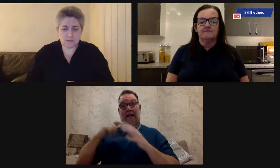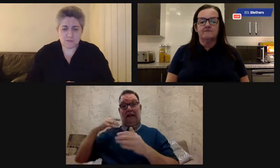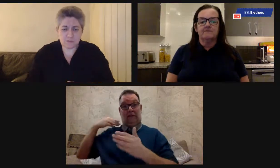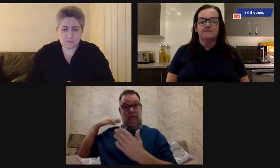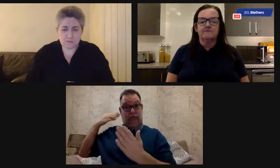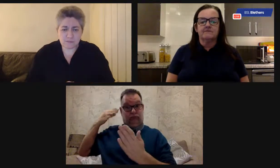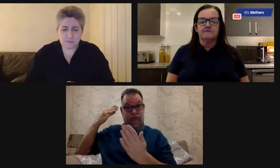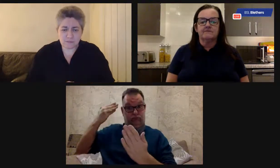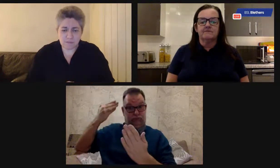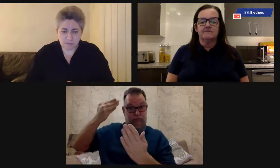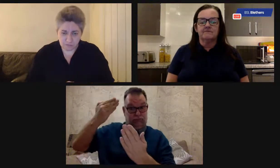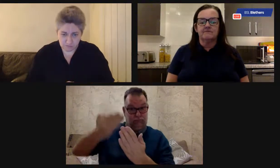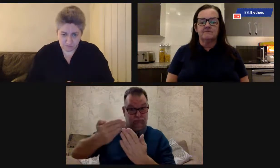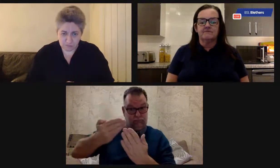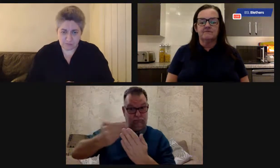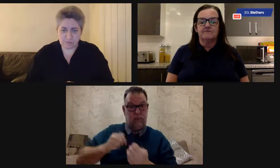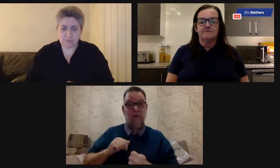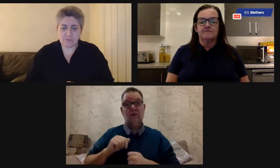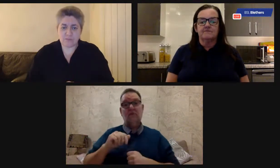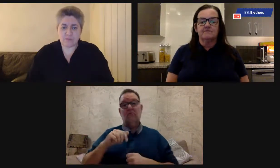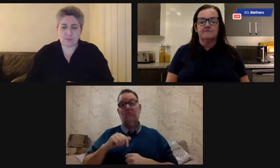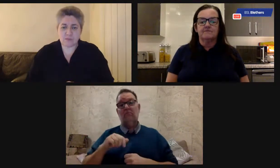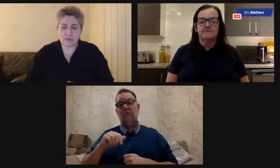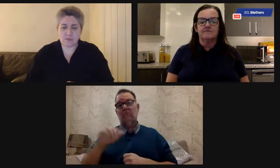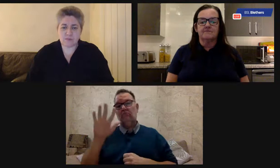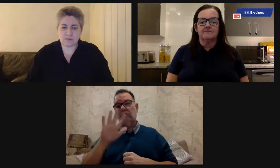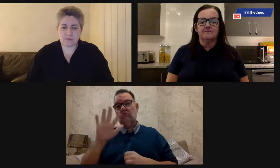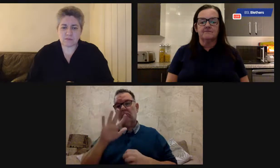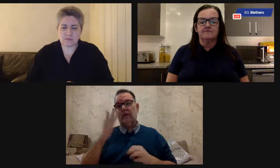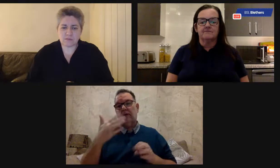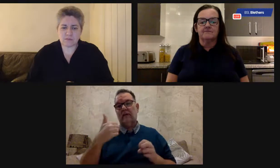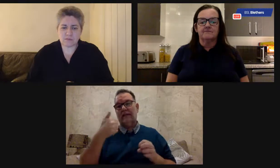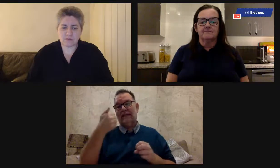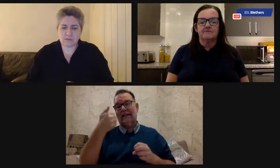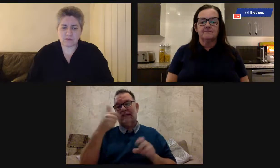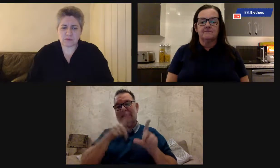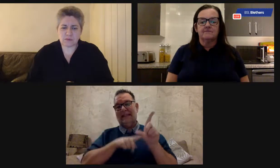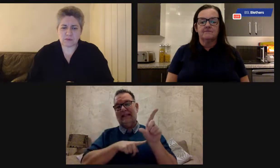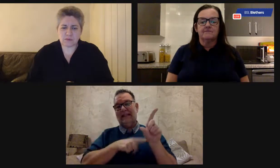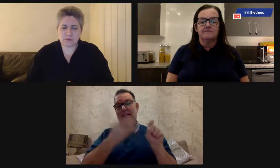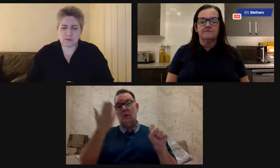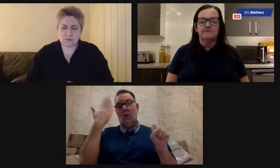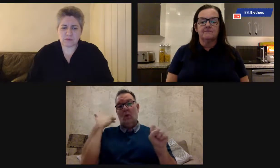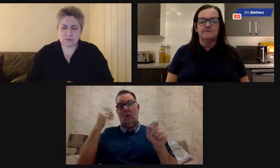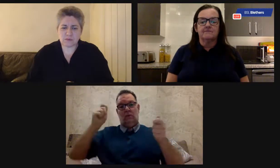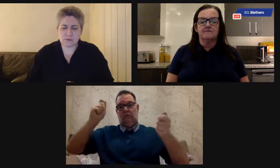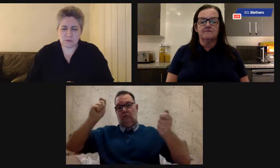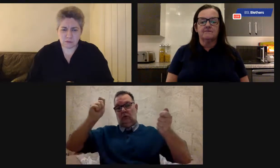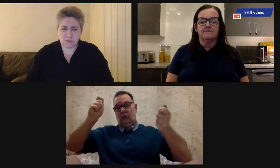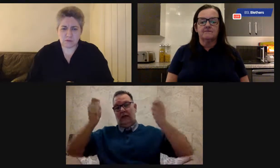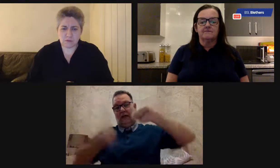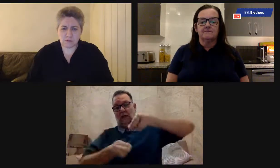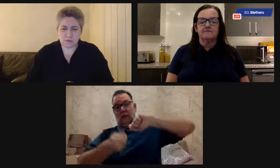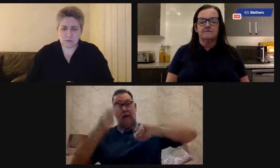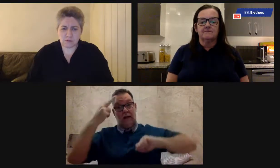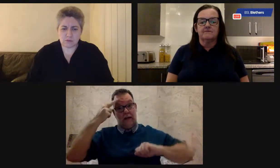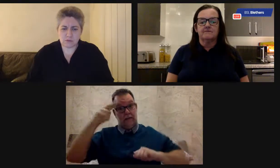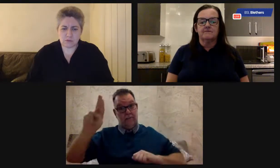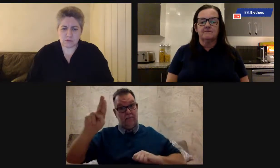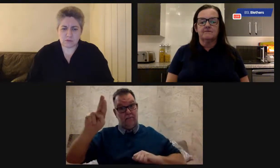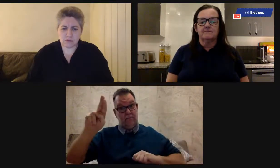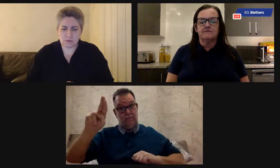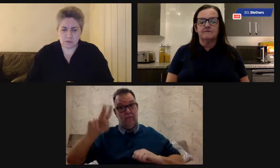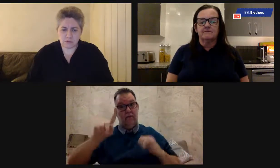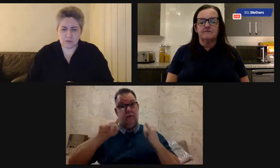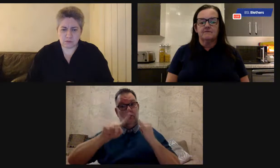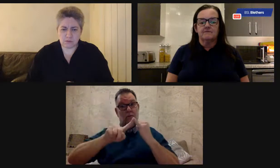that? Well, we were called that for a long, long time, as I said, until about 6 years ago when